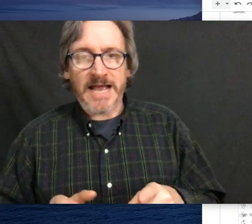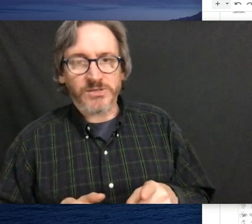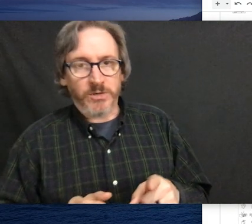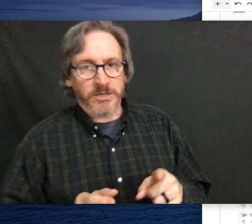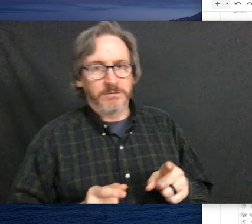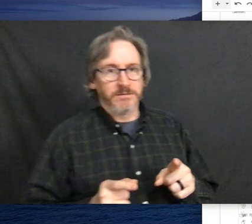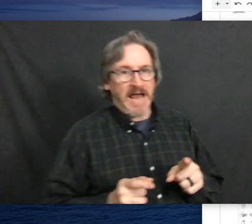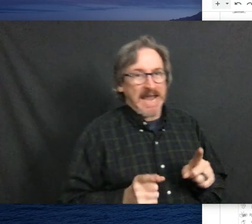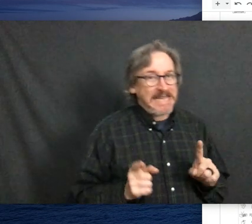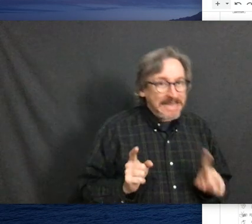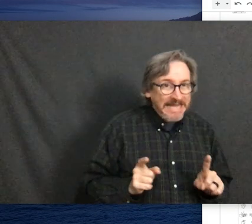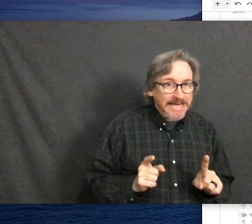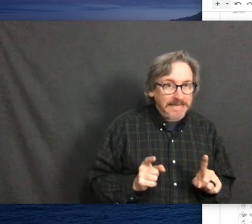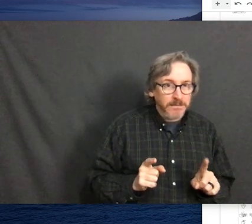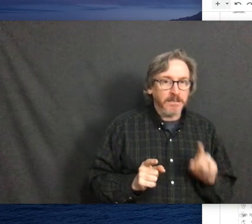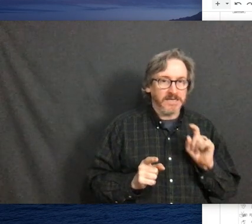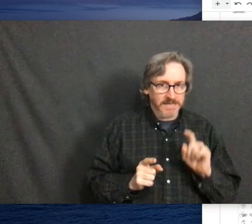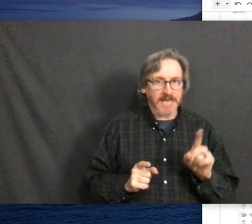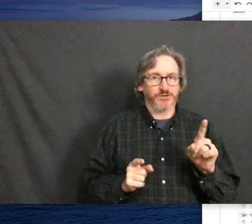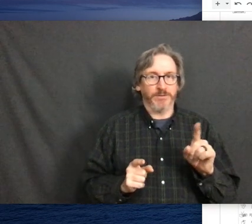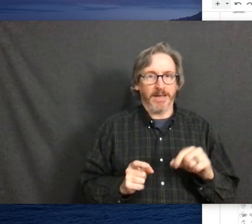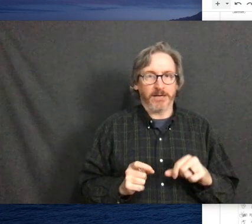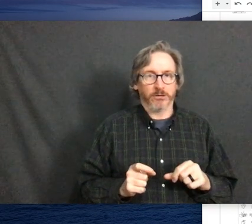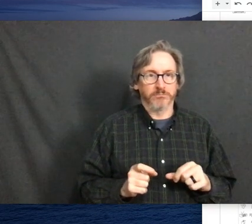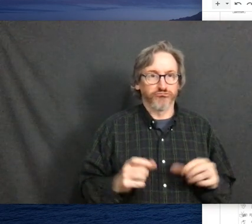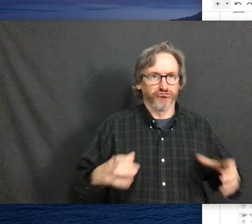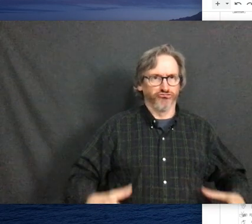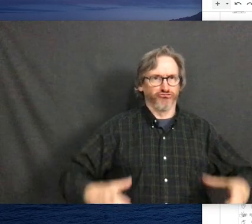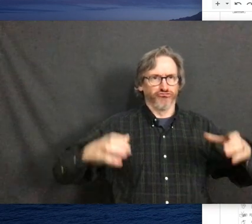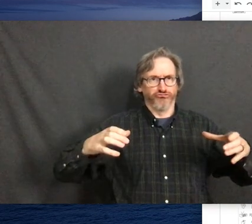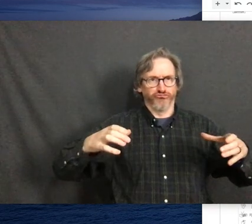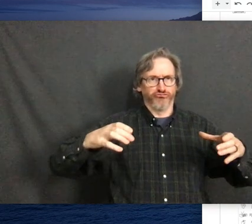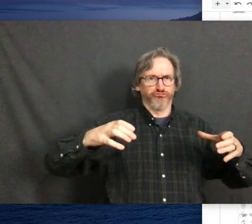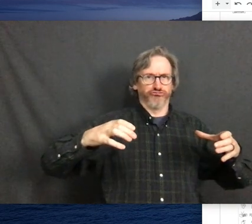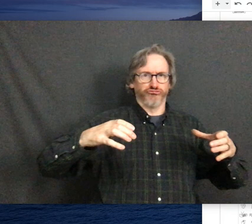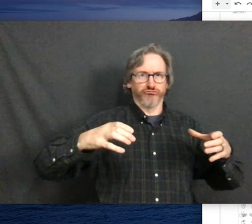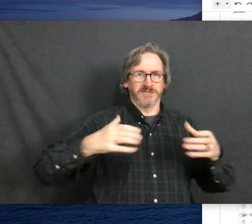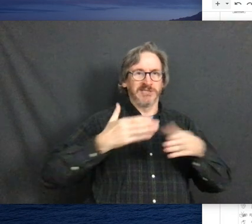the last one, I think, is an ice cream maker.